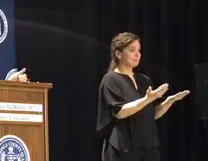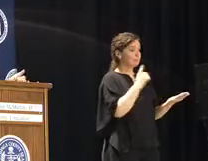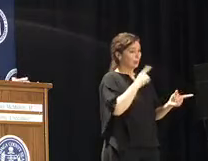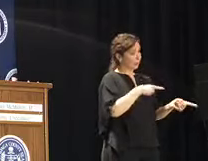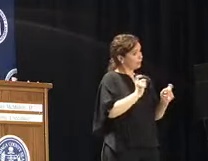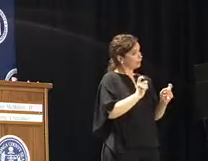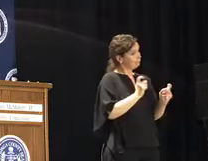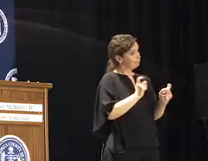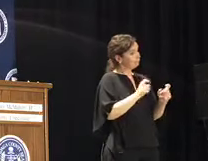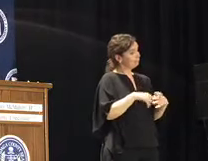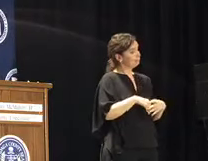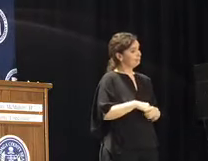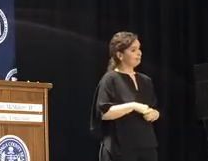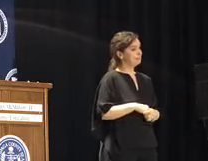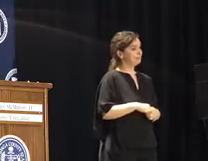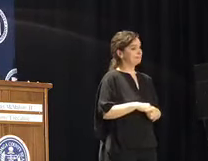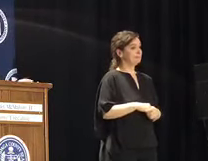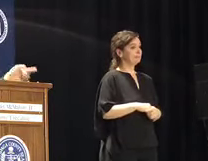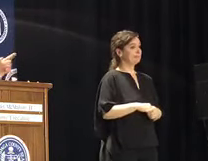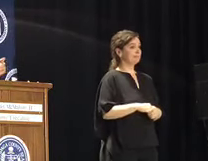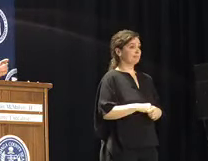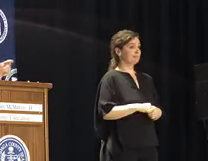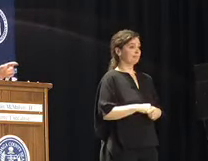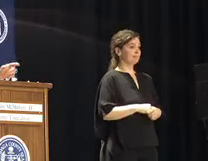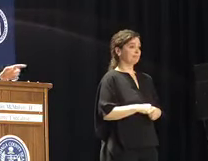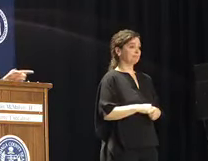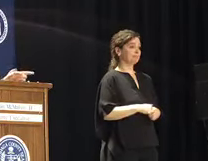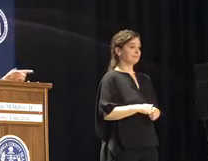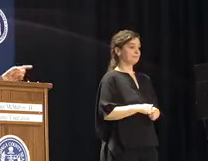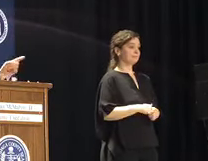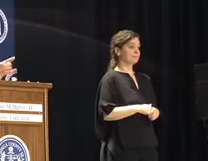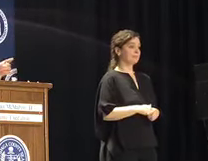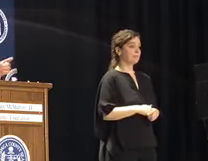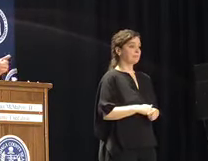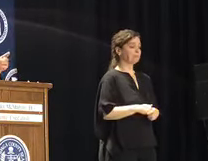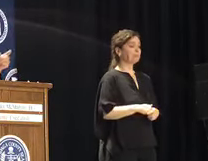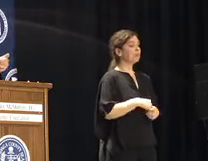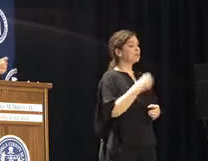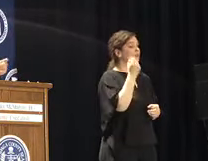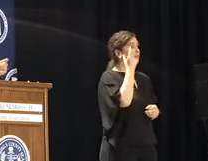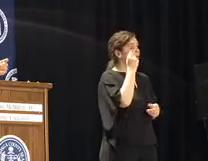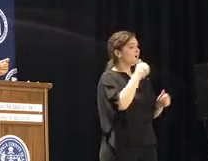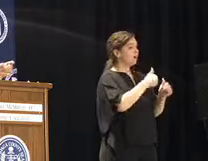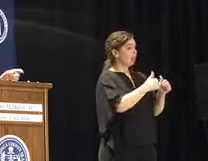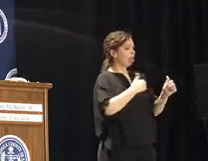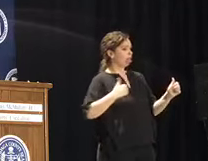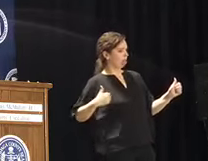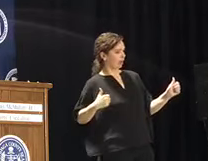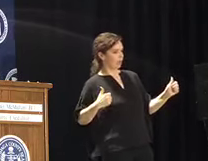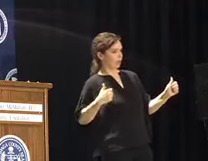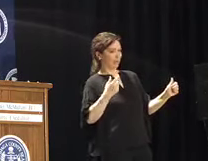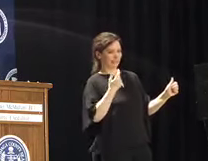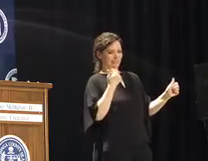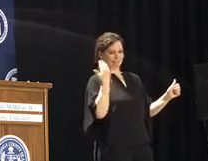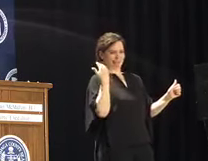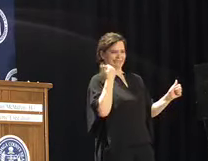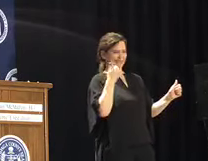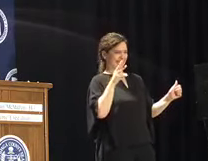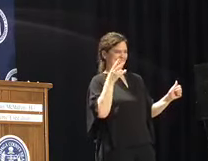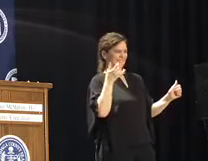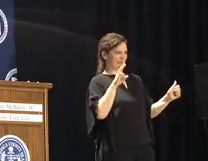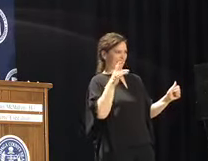gotten them yet. But that backlog is kind of gone. We expect to get a lot of tests tomorrow, and